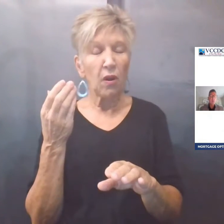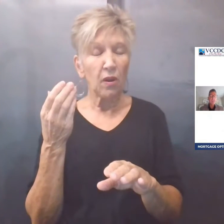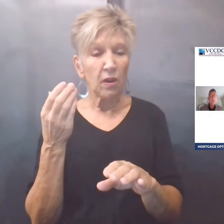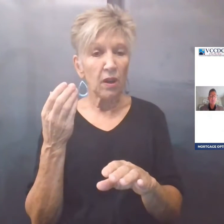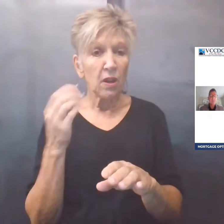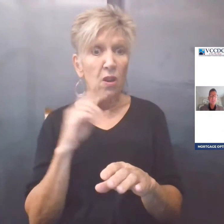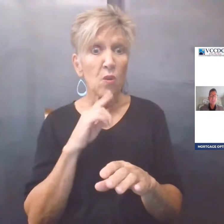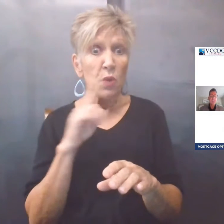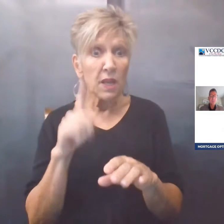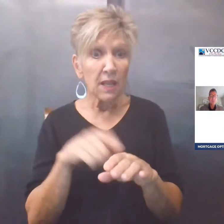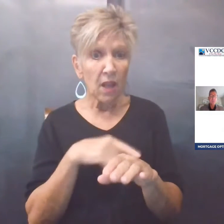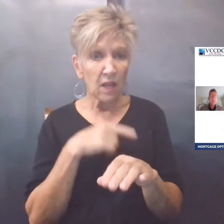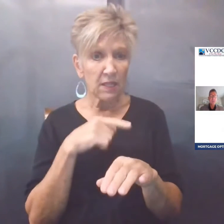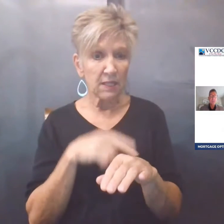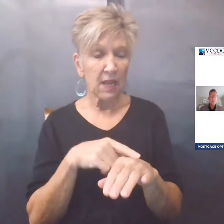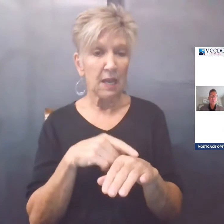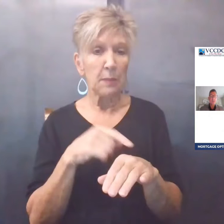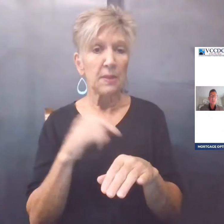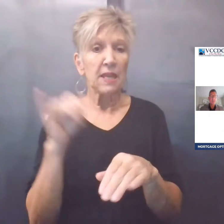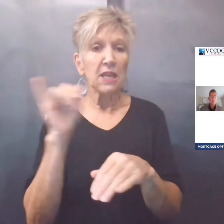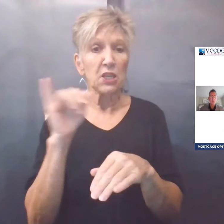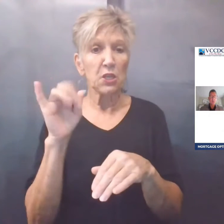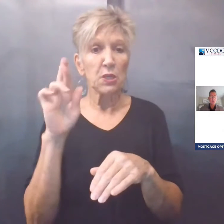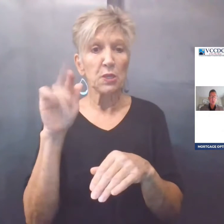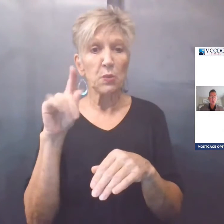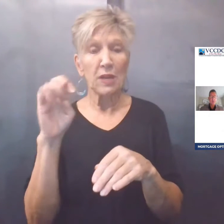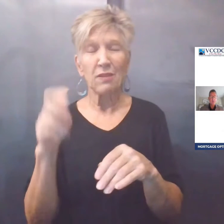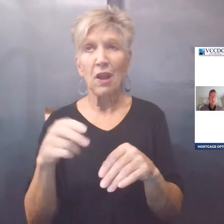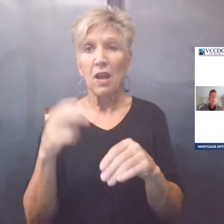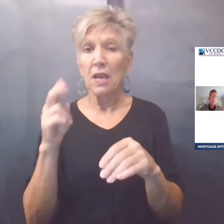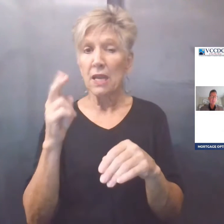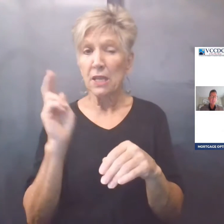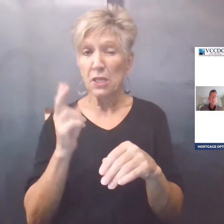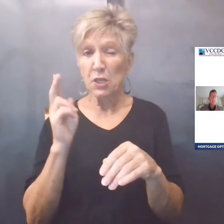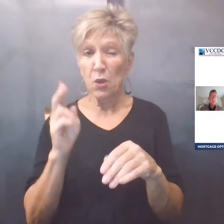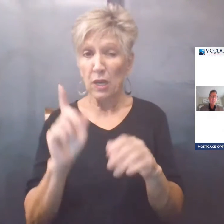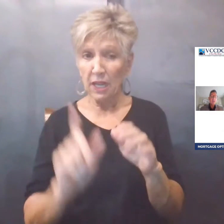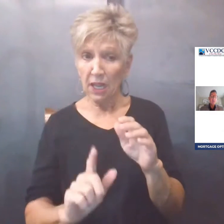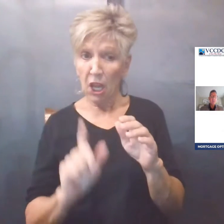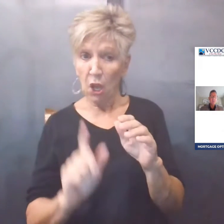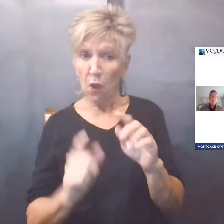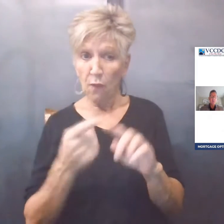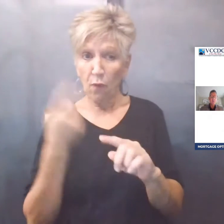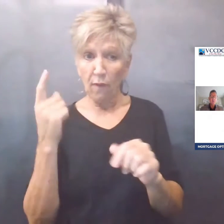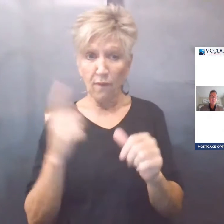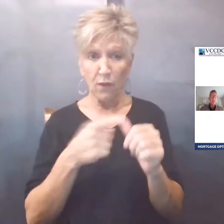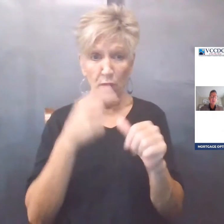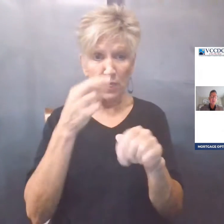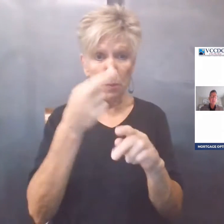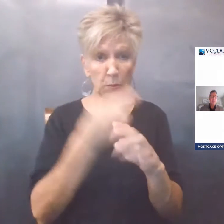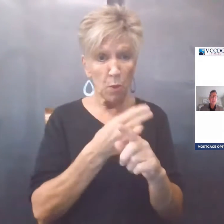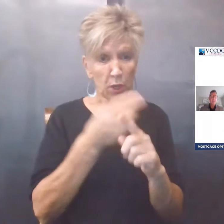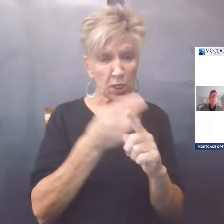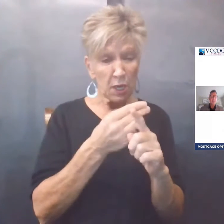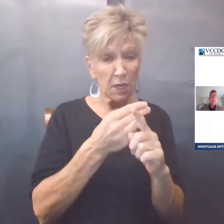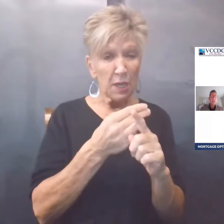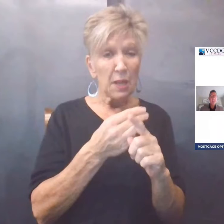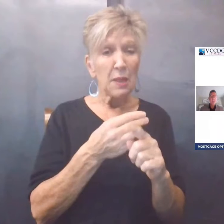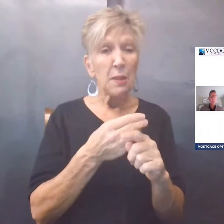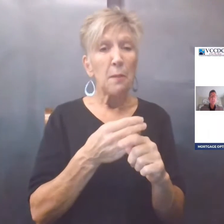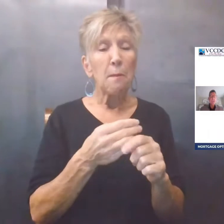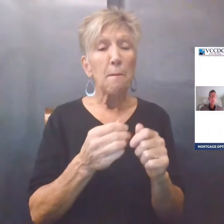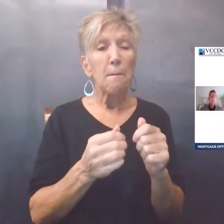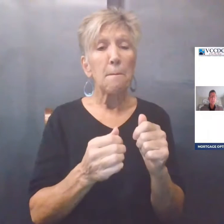really long time, because the interest rates were historically low for first mortgages, it was sort of the most primarily way that people